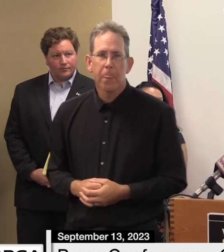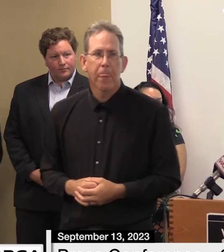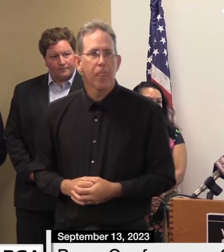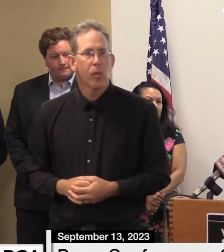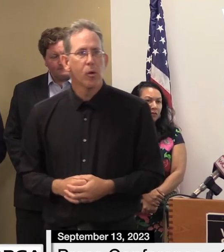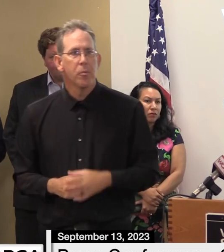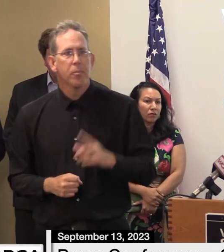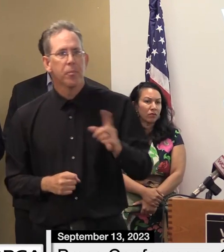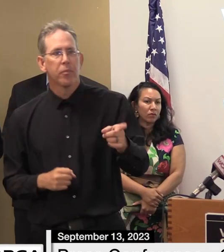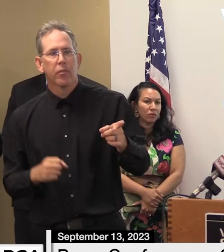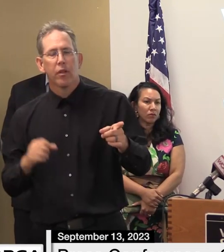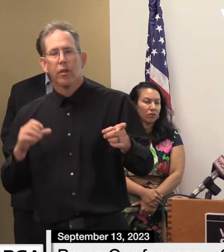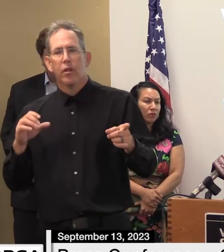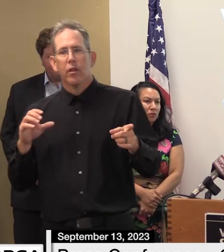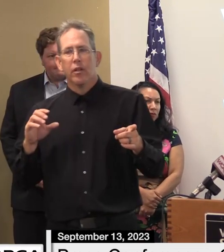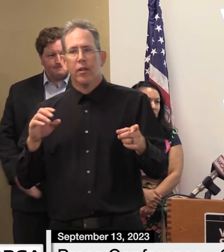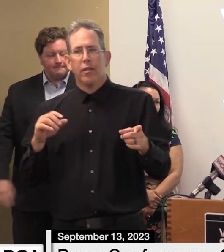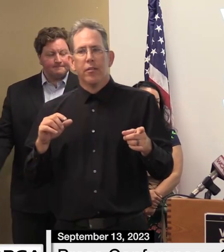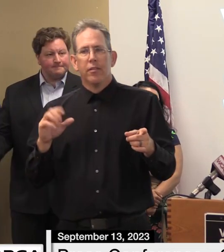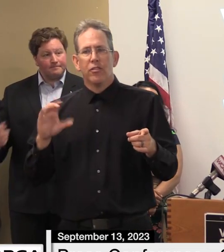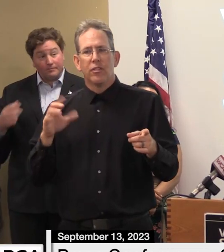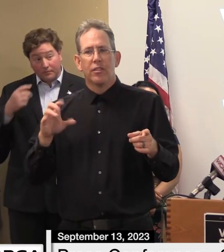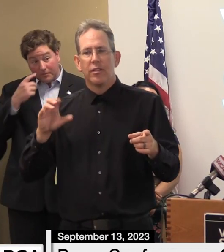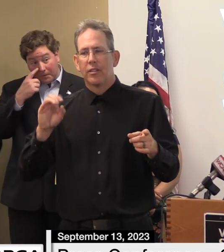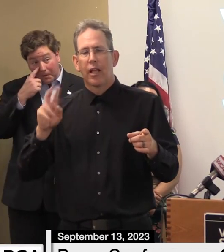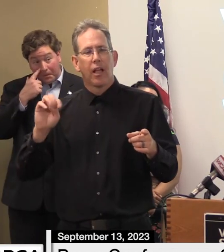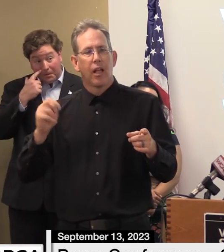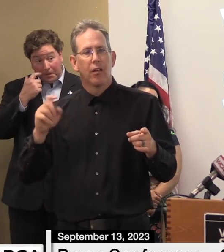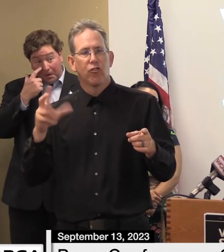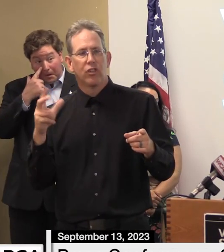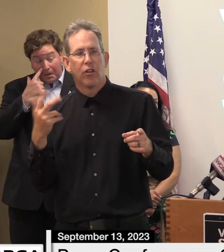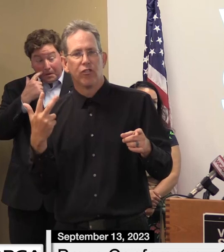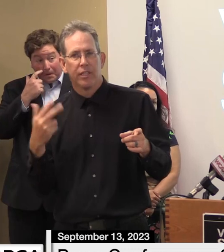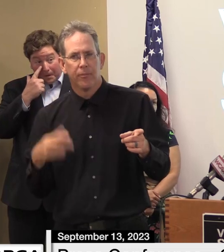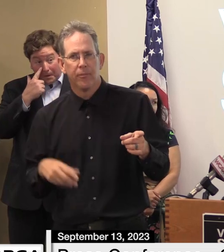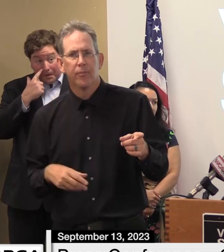Might be able to answer this, Governor. Do we have any sense of how many people have opted for buyouts?